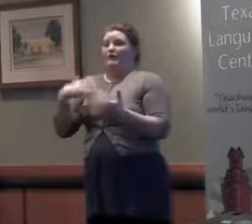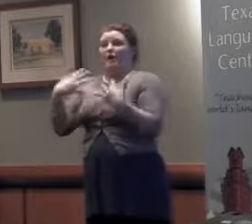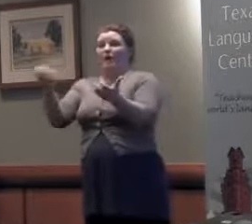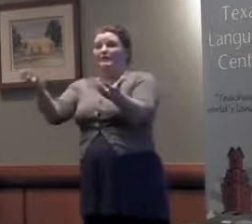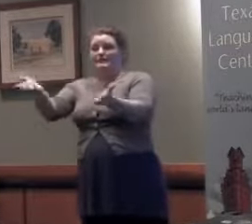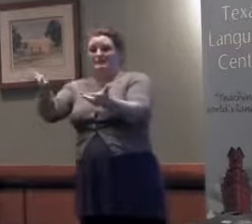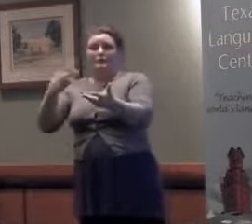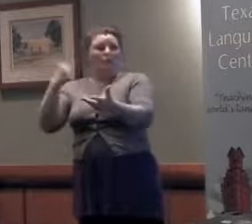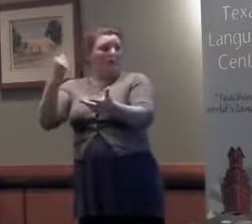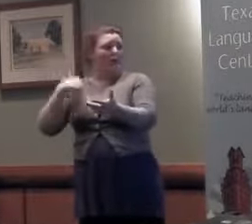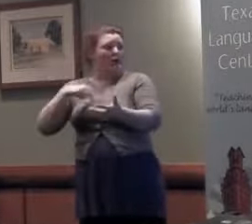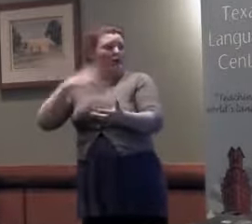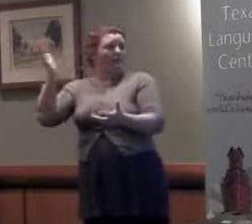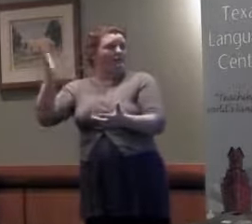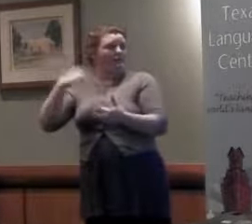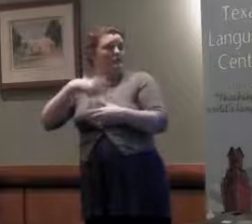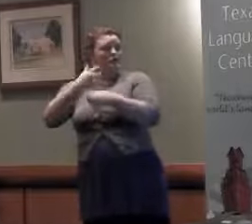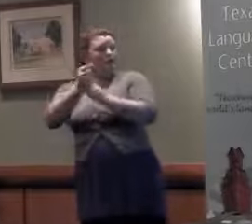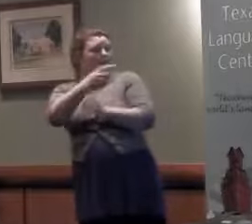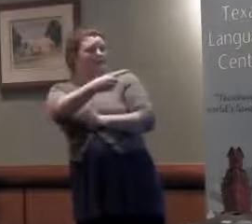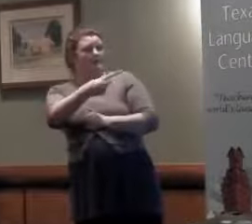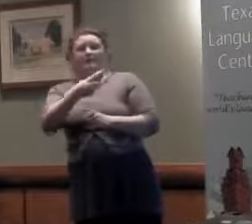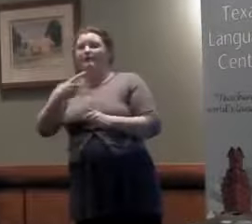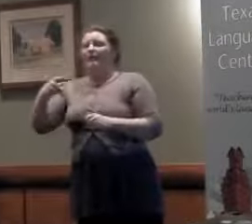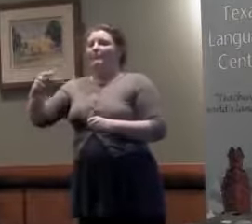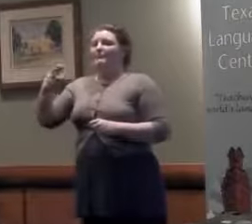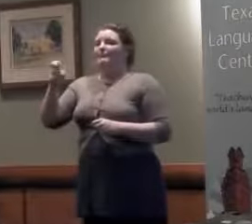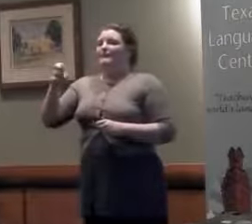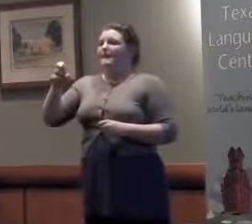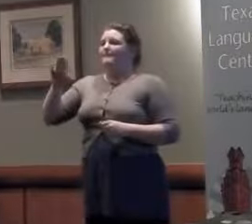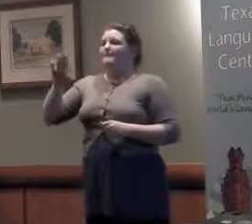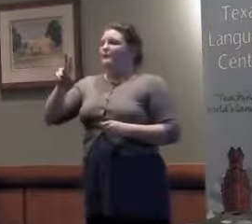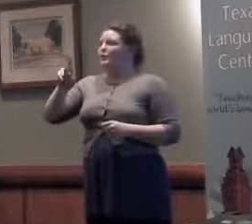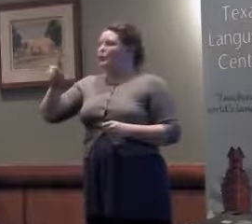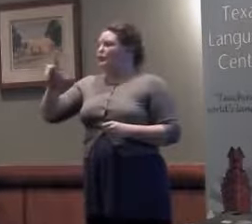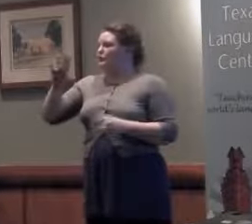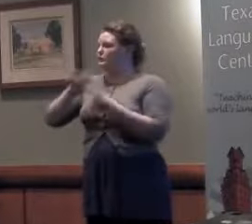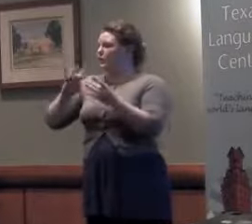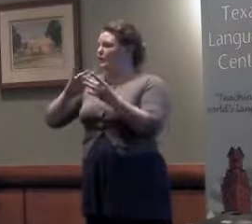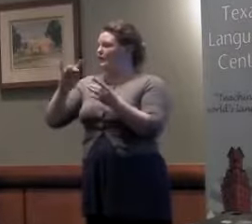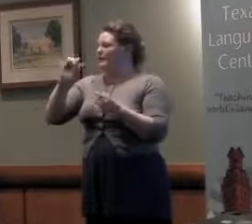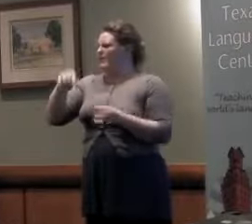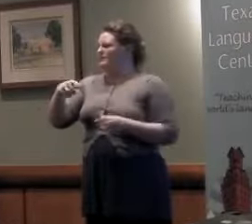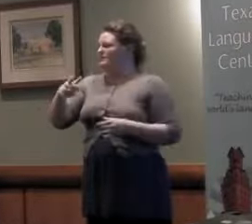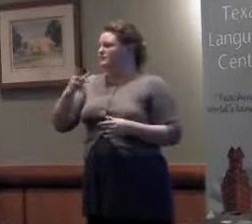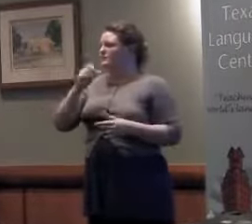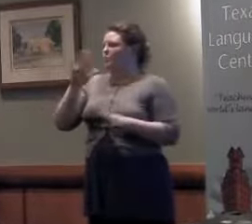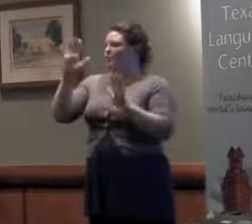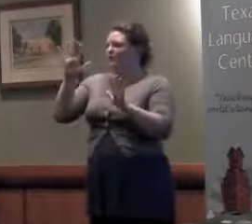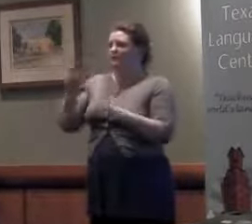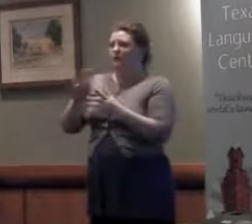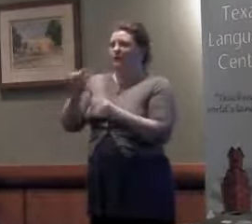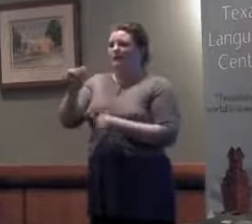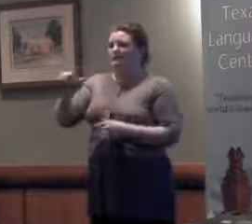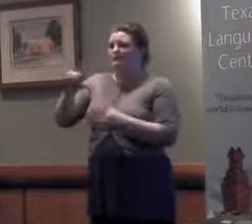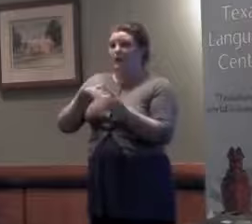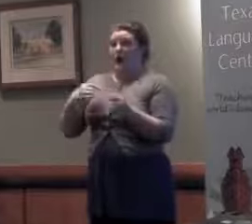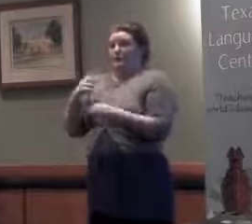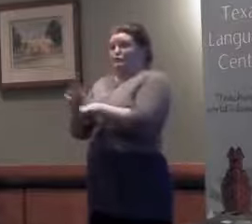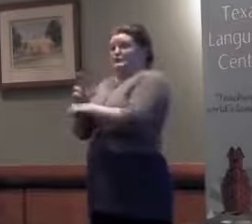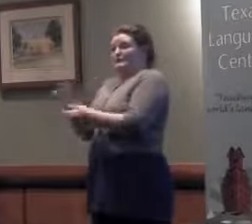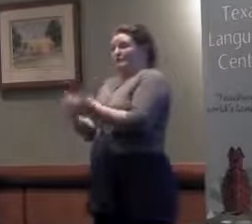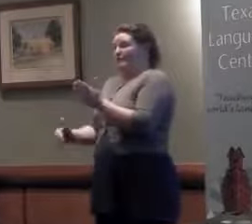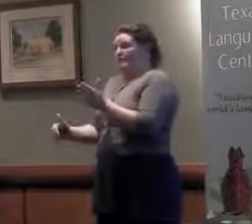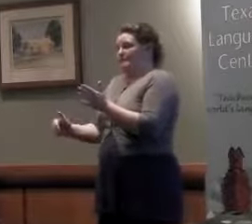our lecturers. He created a story called The Bird Story, which is a wonderful story in ASL, and it's been, I've used it